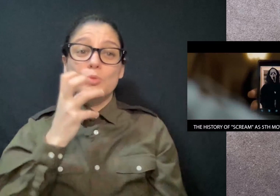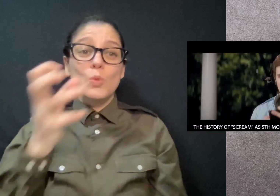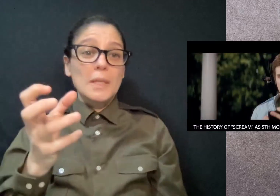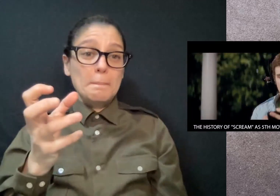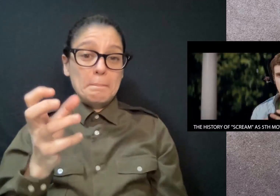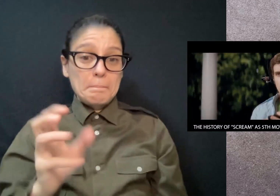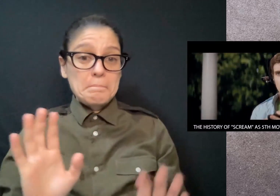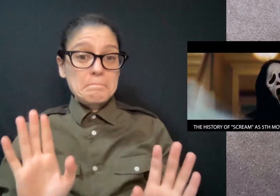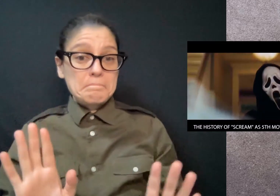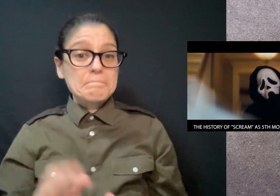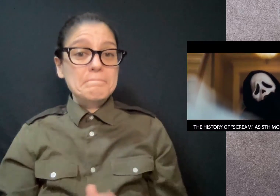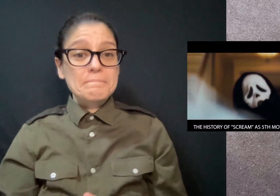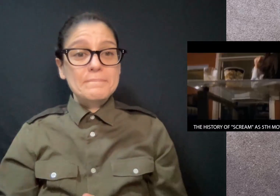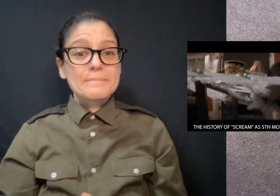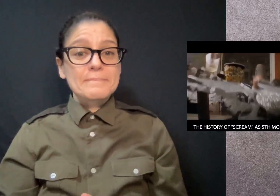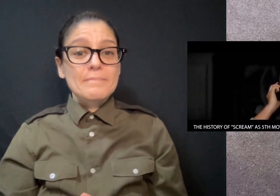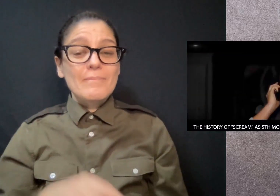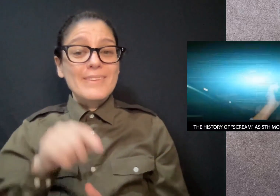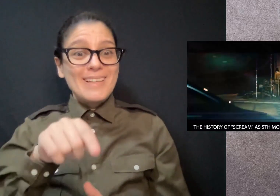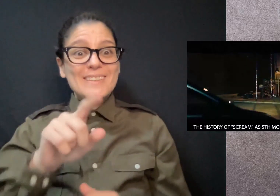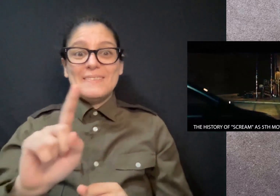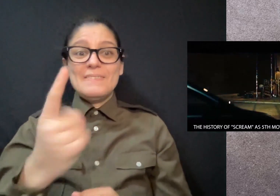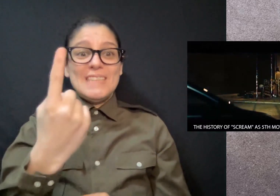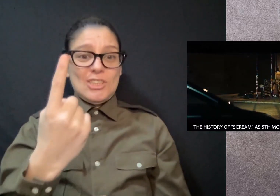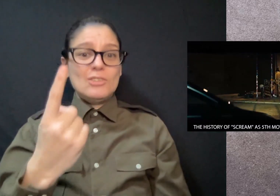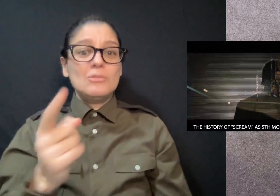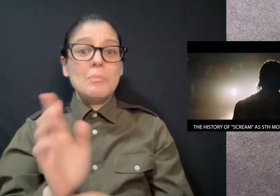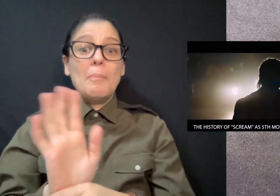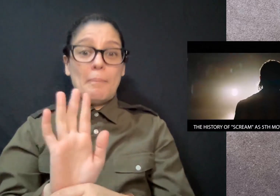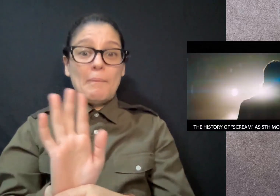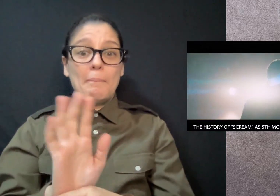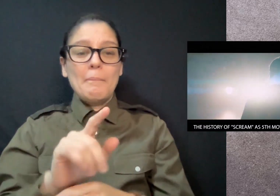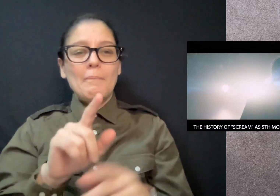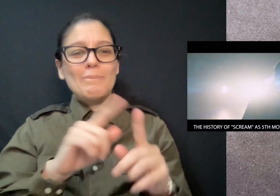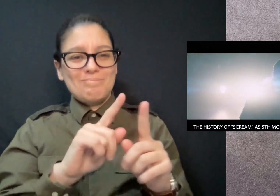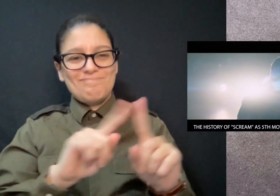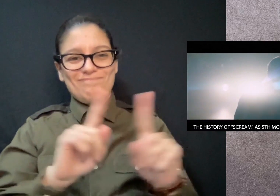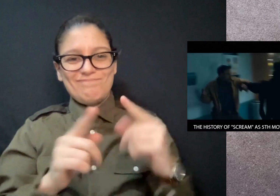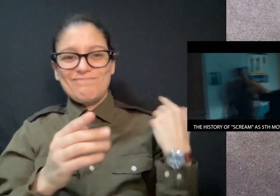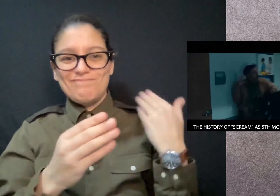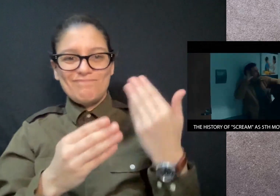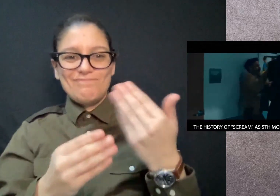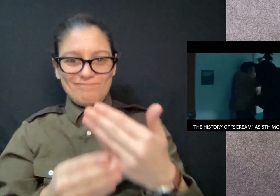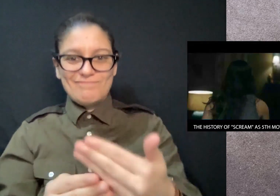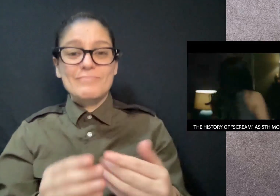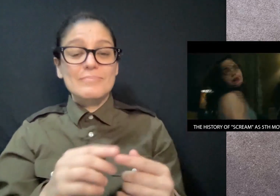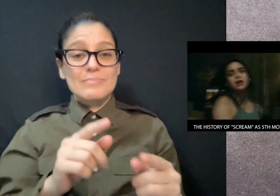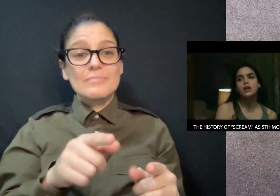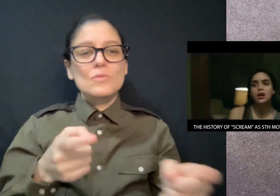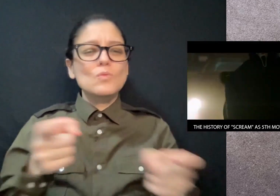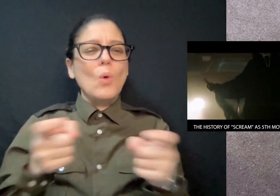Stores don't have enough workers, and most recently, weather disasters have impacted delivery.